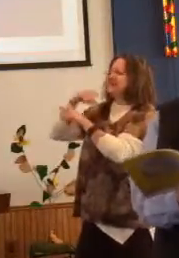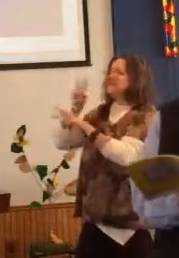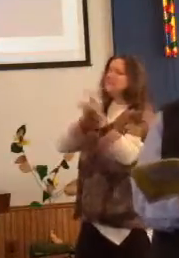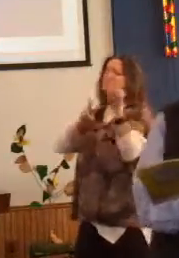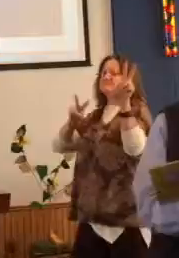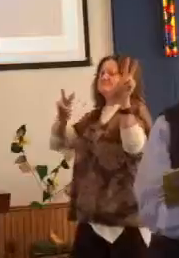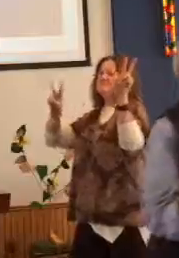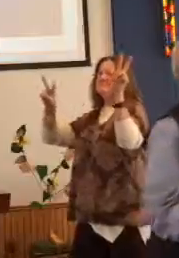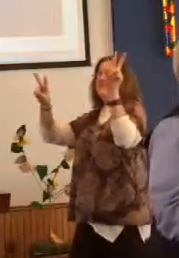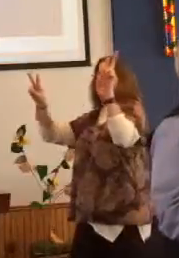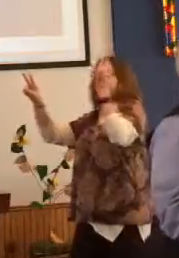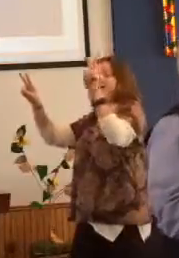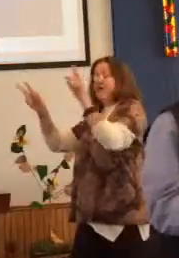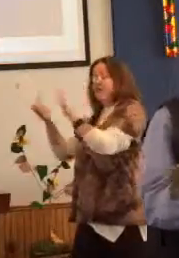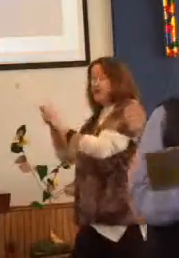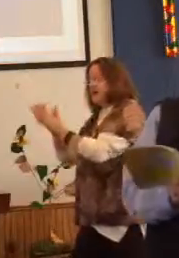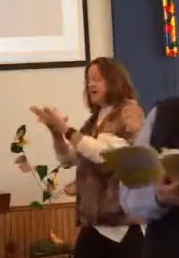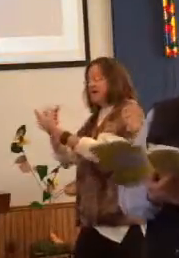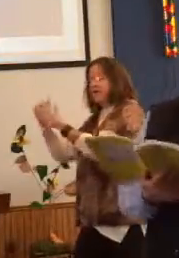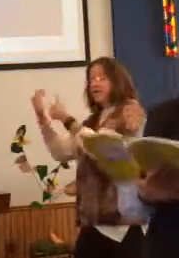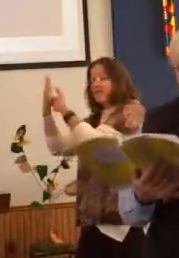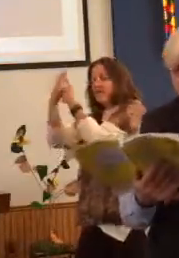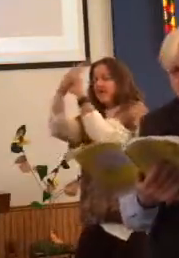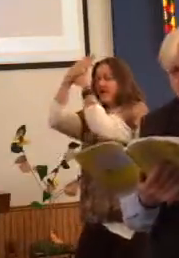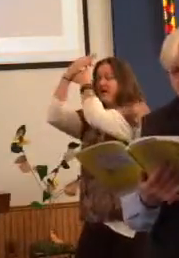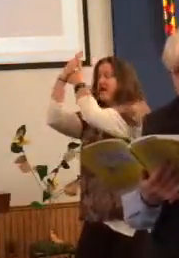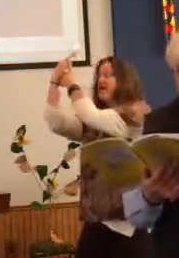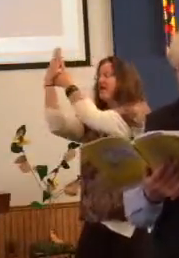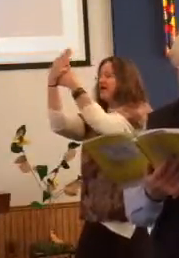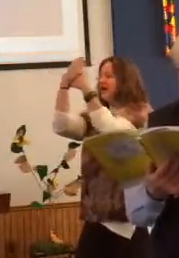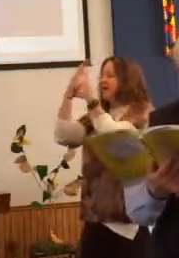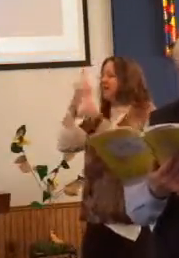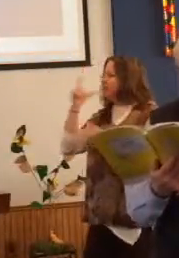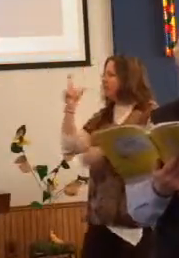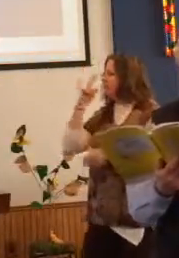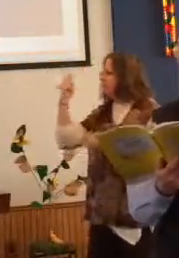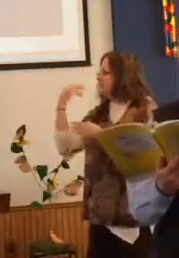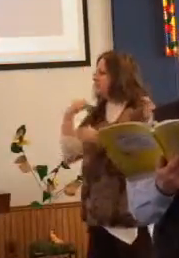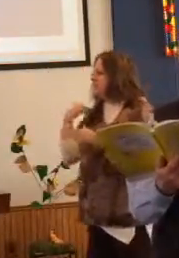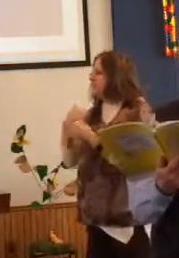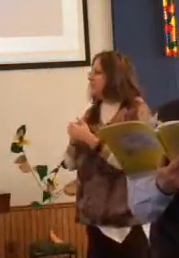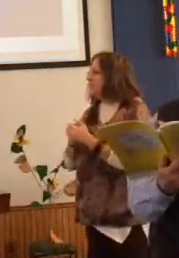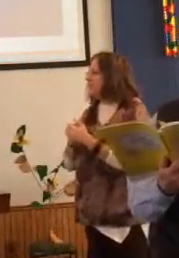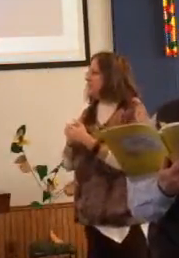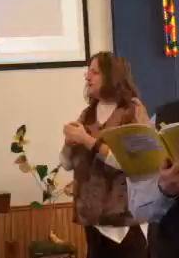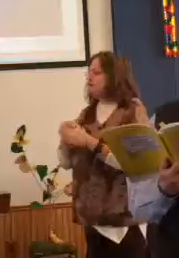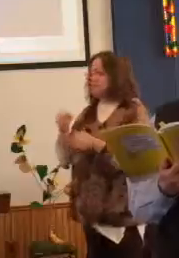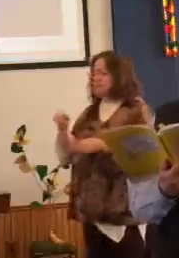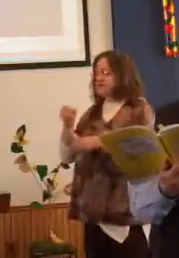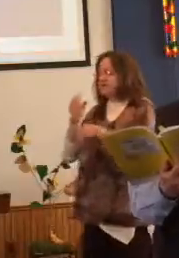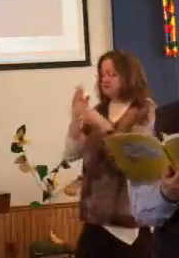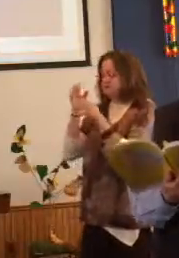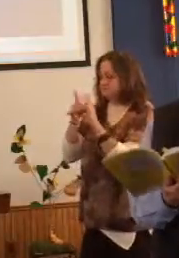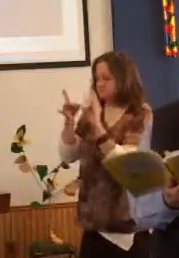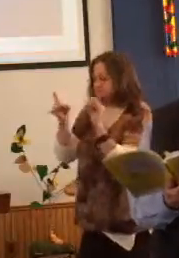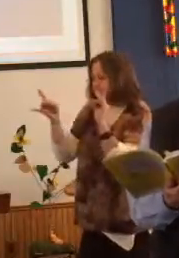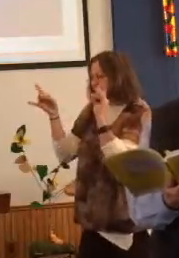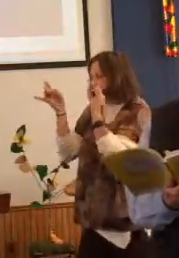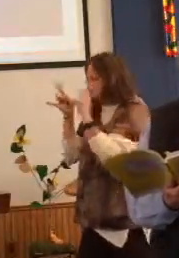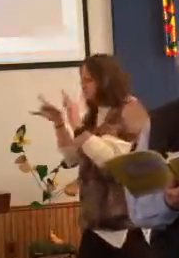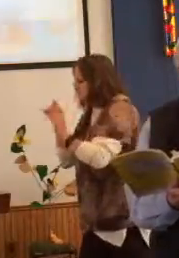beauty, amazed that he had never noticed it before. He whispered to each, "I've been